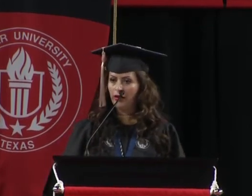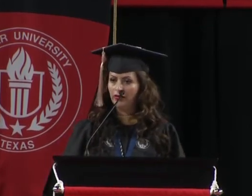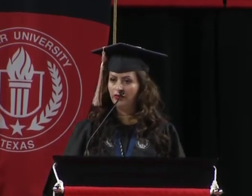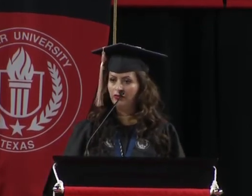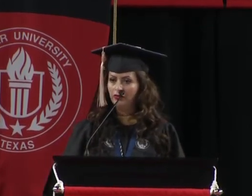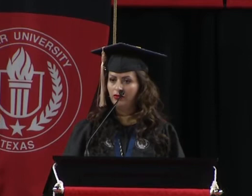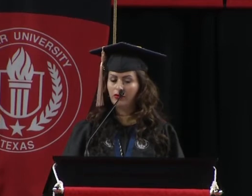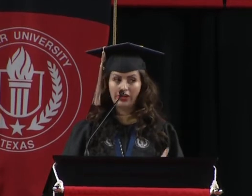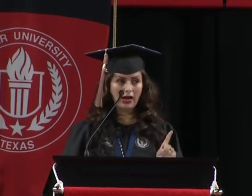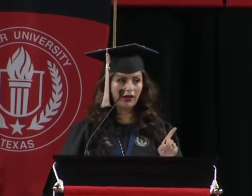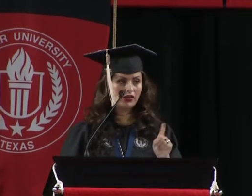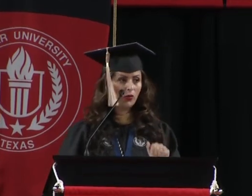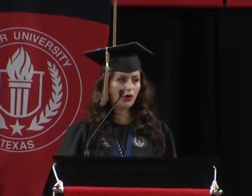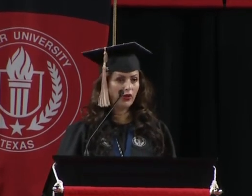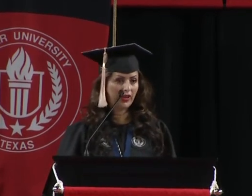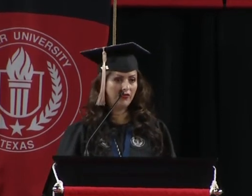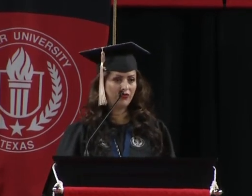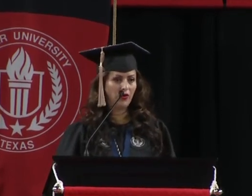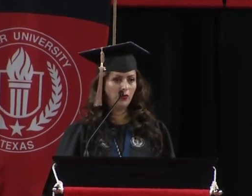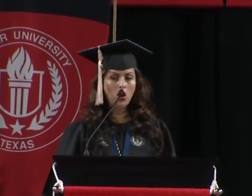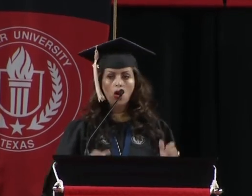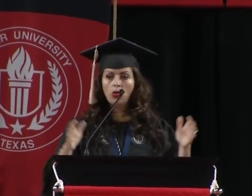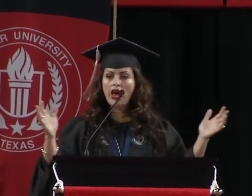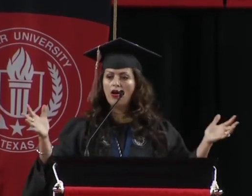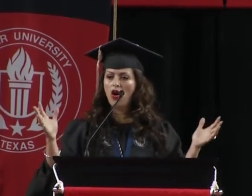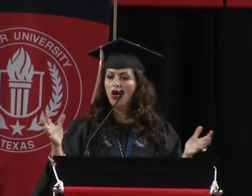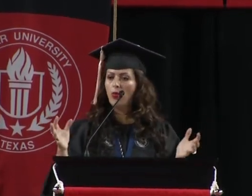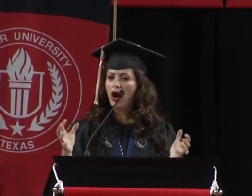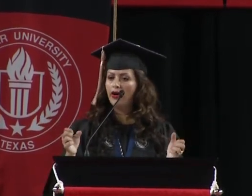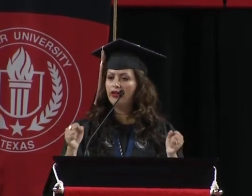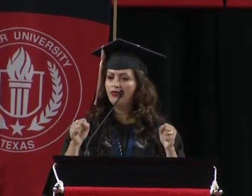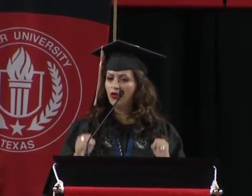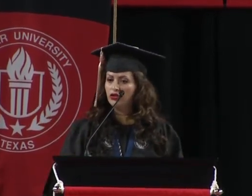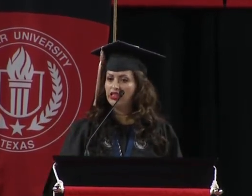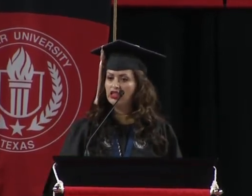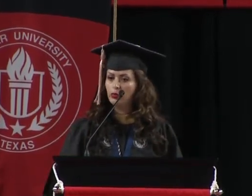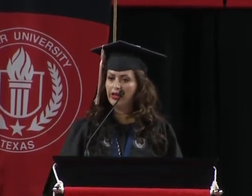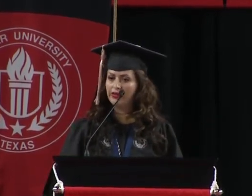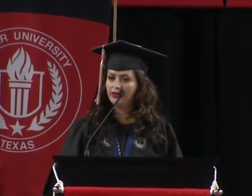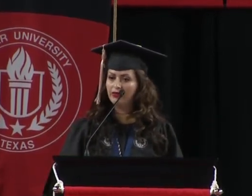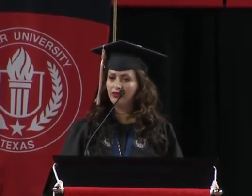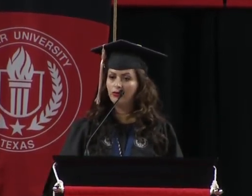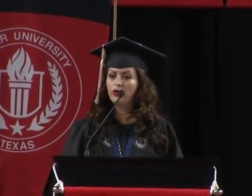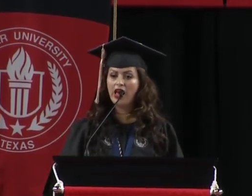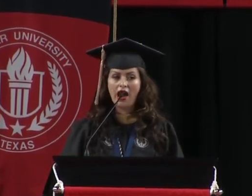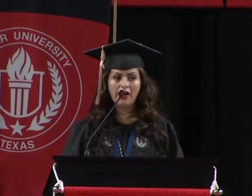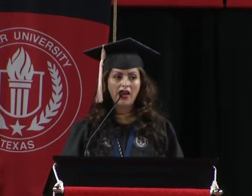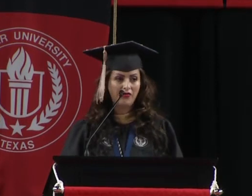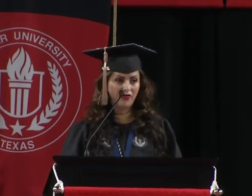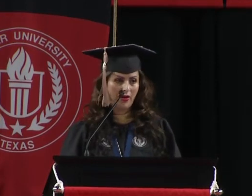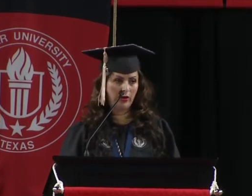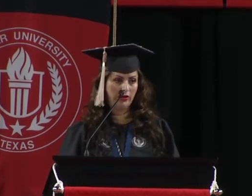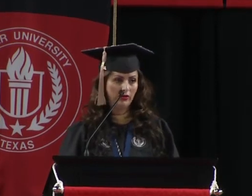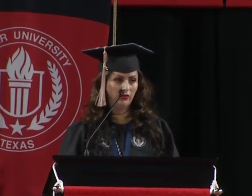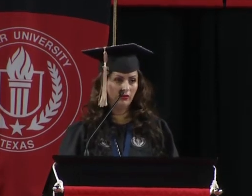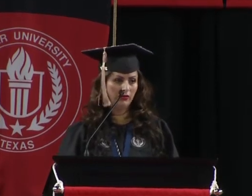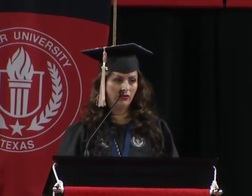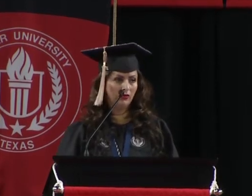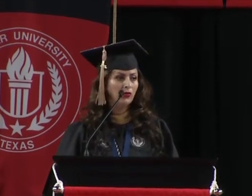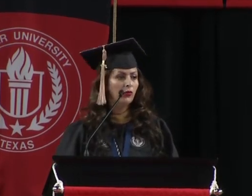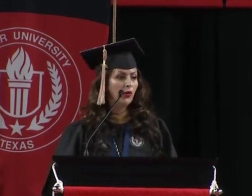give back. Regardless of where we came from, we are all parting from this place. We are a